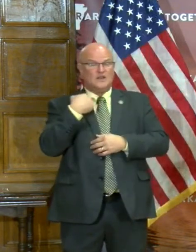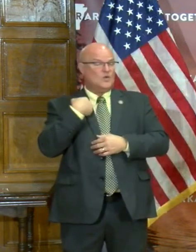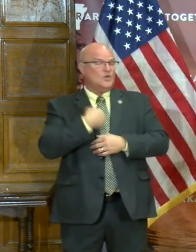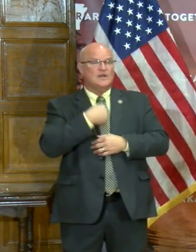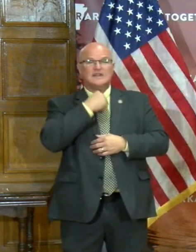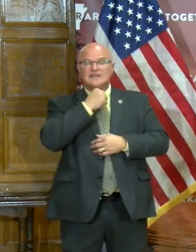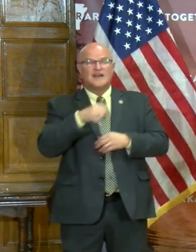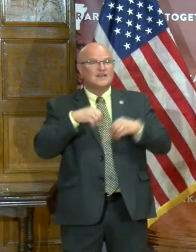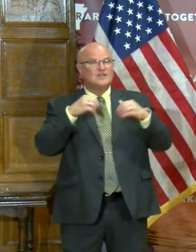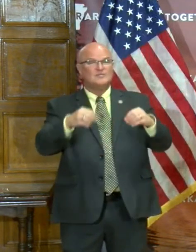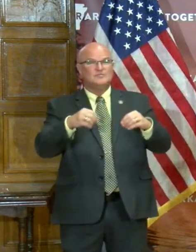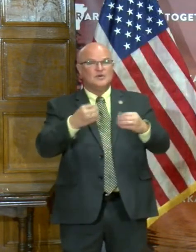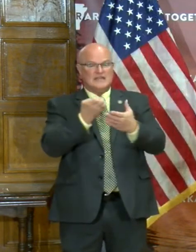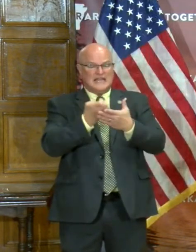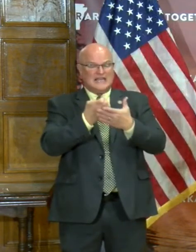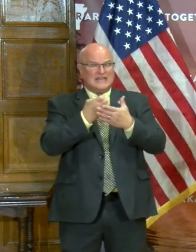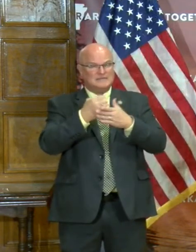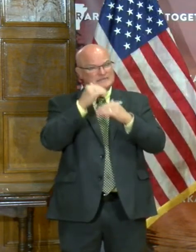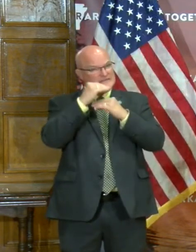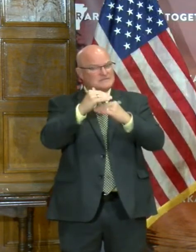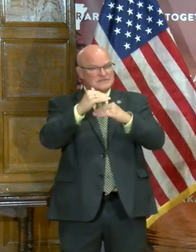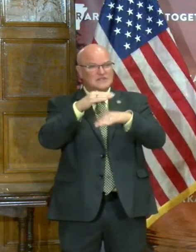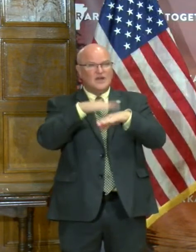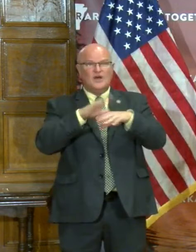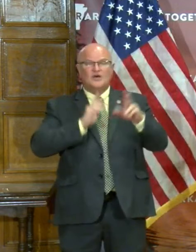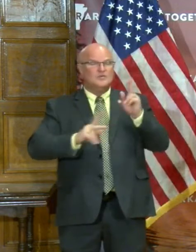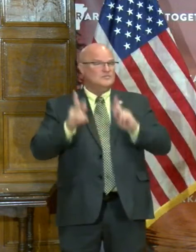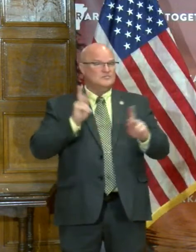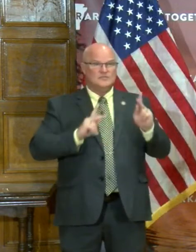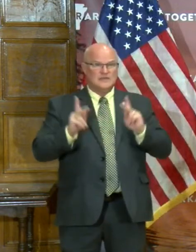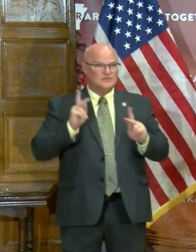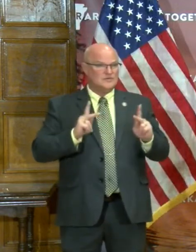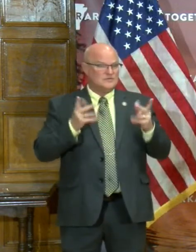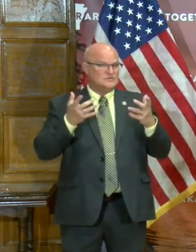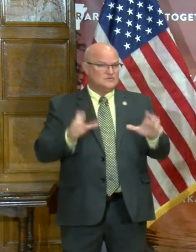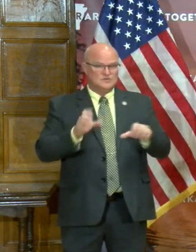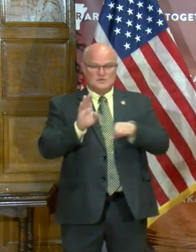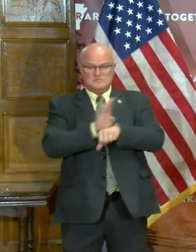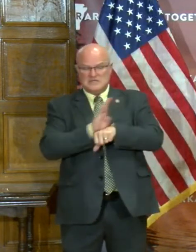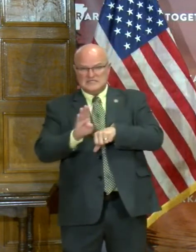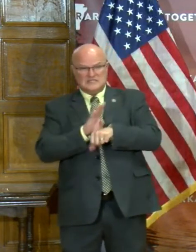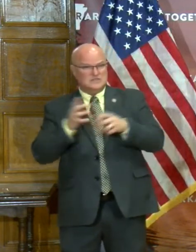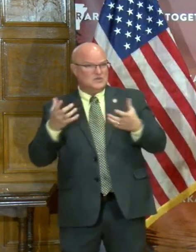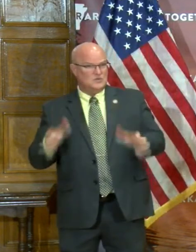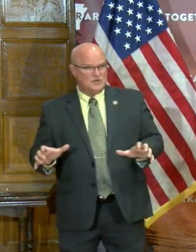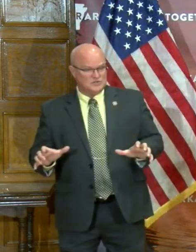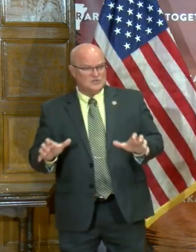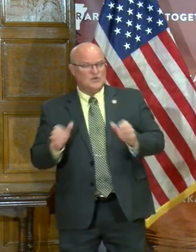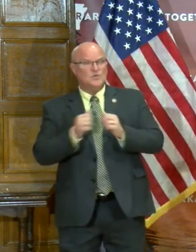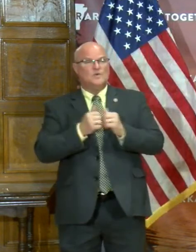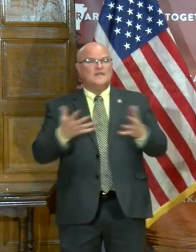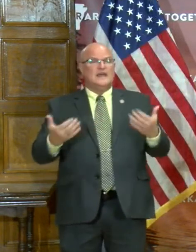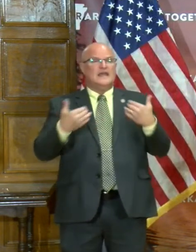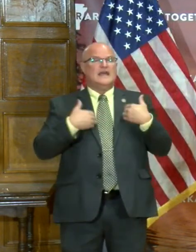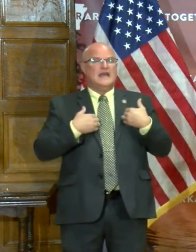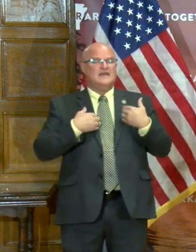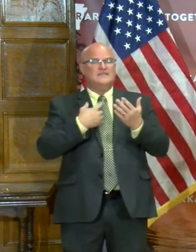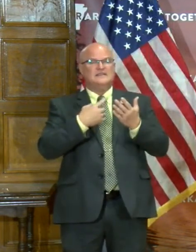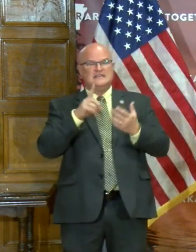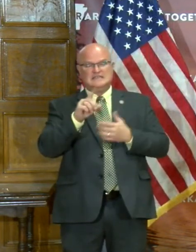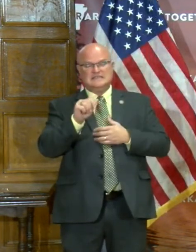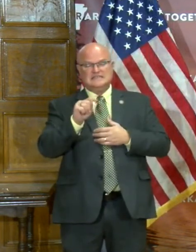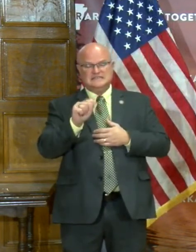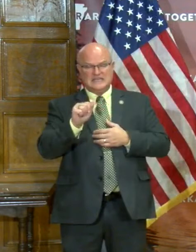not going to be putting economic restrictions on people and businesses without having data to